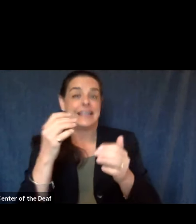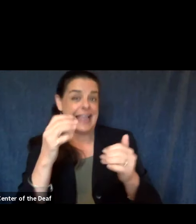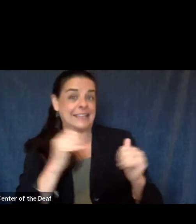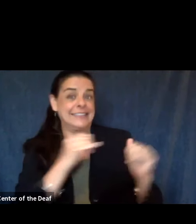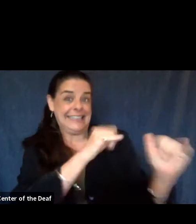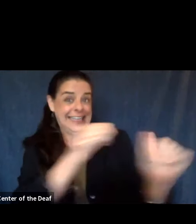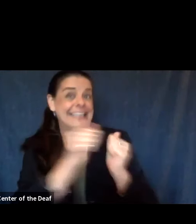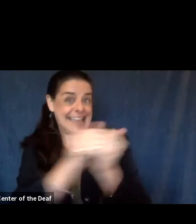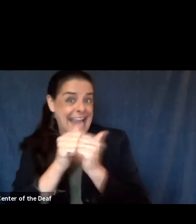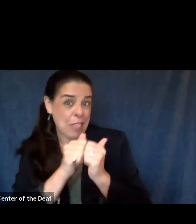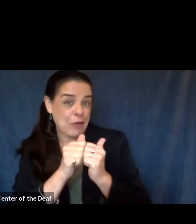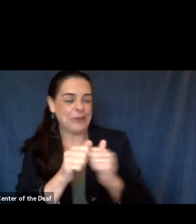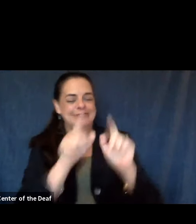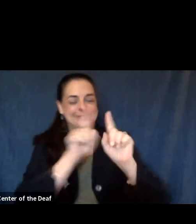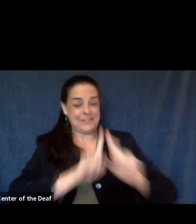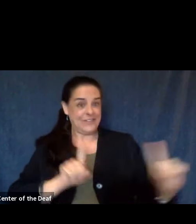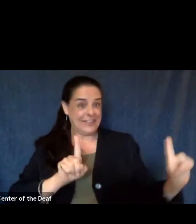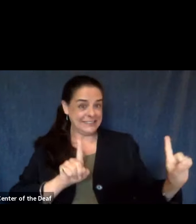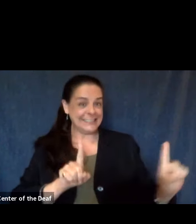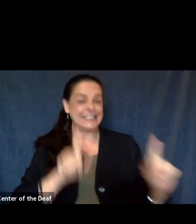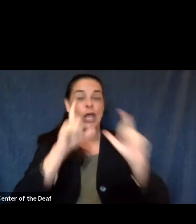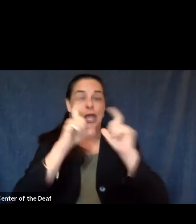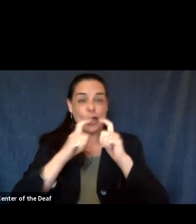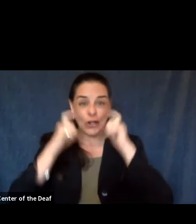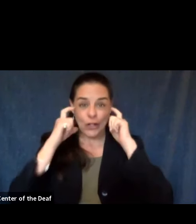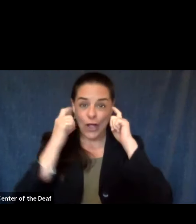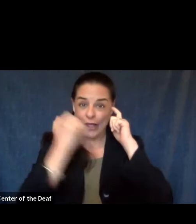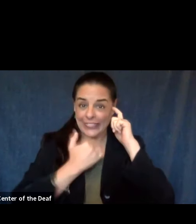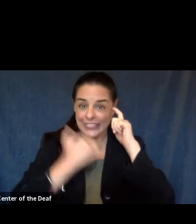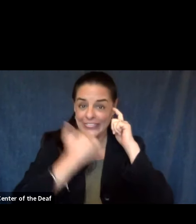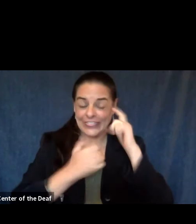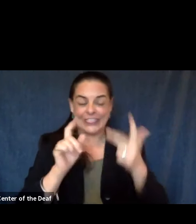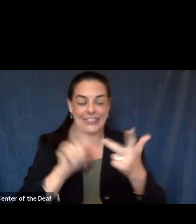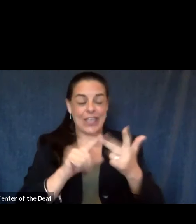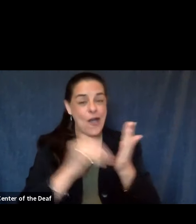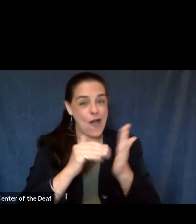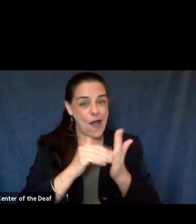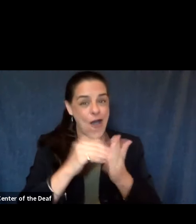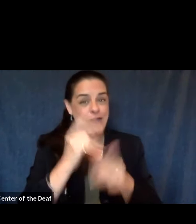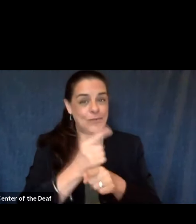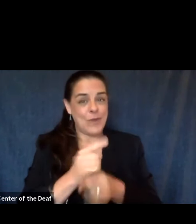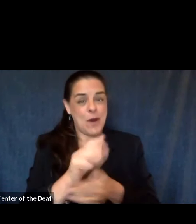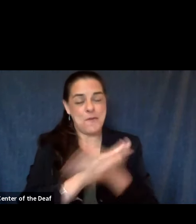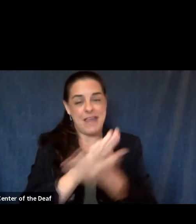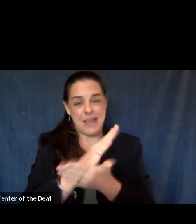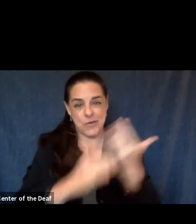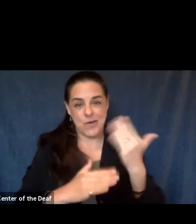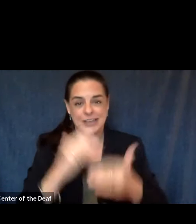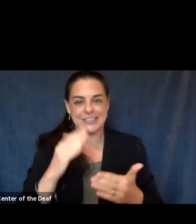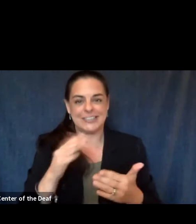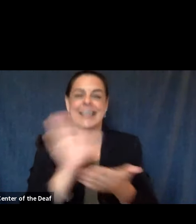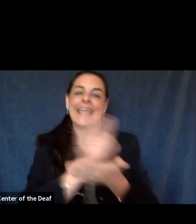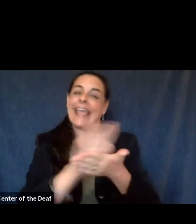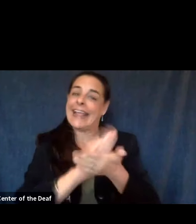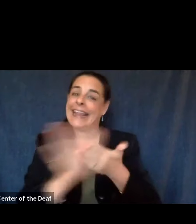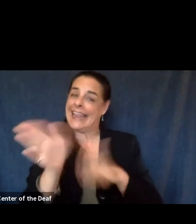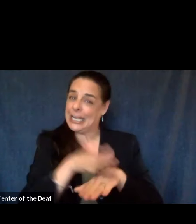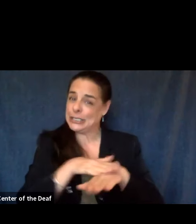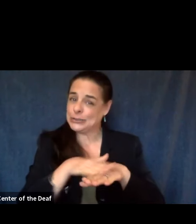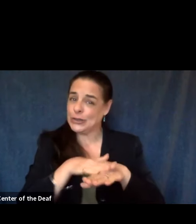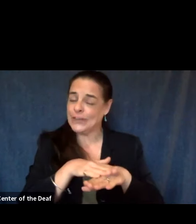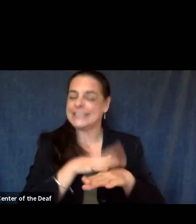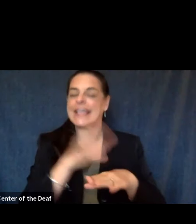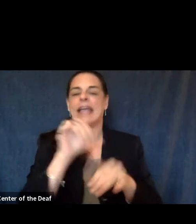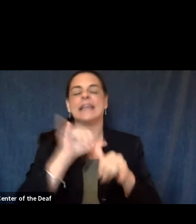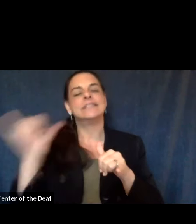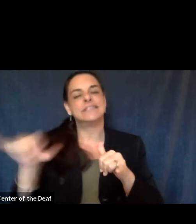physical distancing, wearing cloth face coverings, frequent and proper hand washing, cleaning surfaces, and staying home